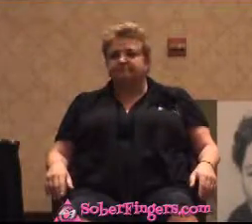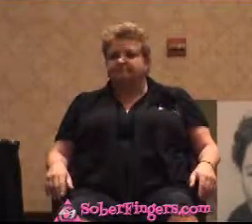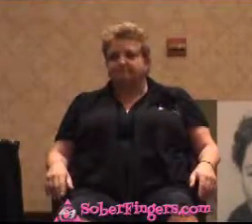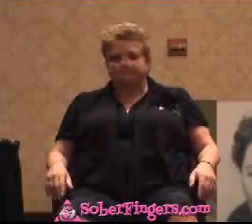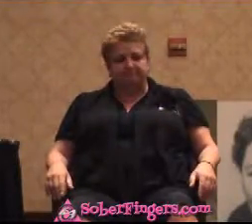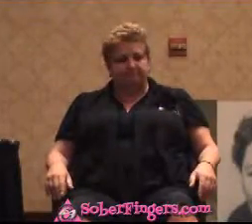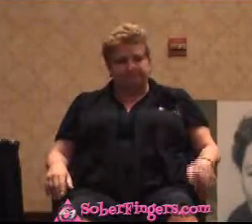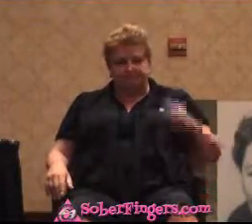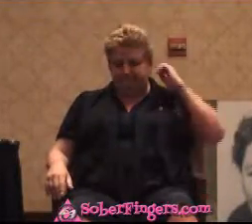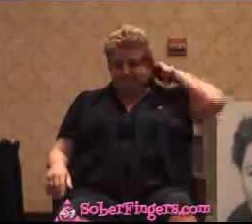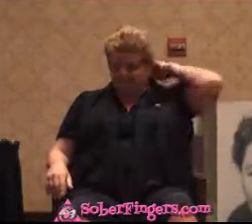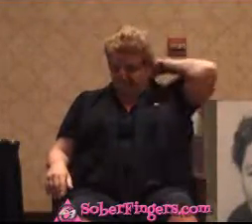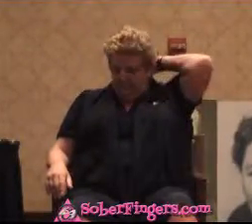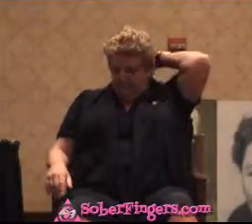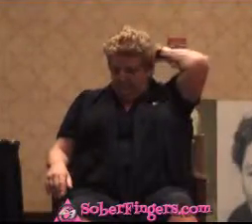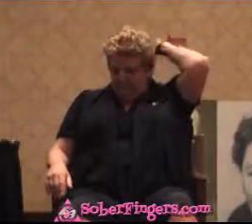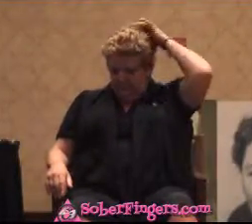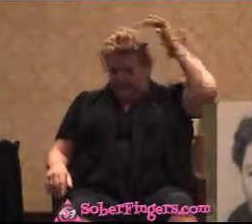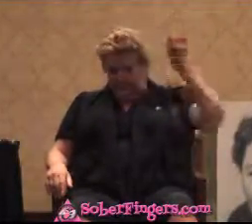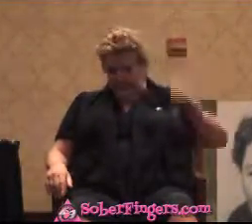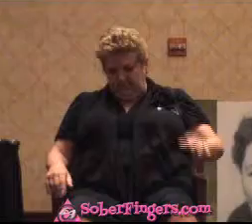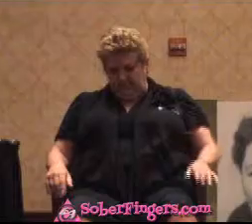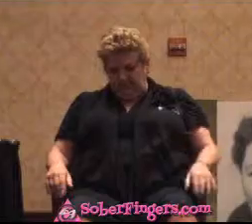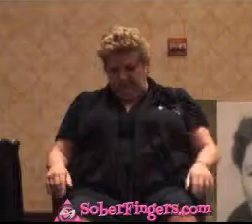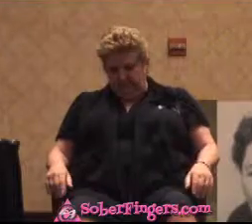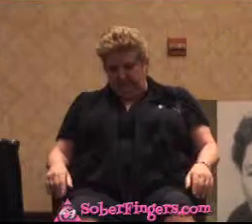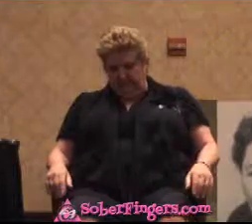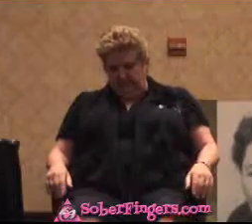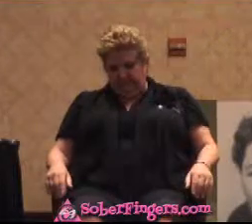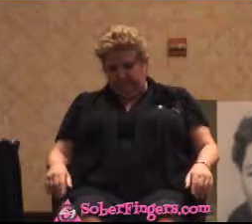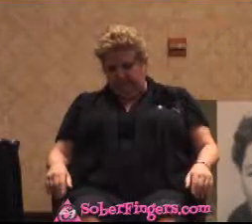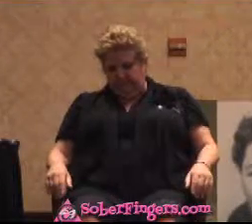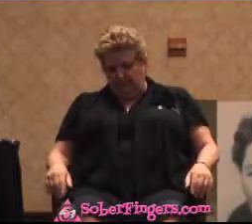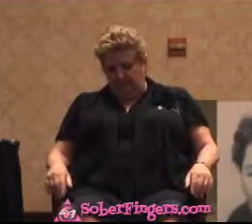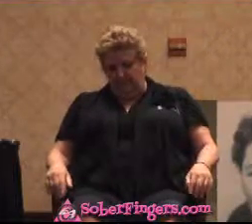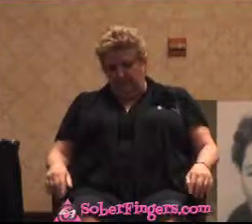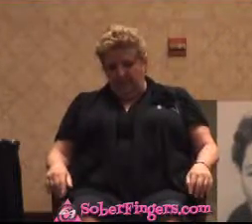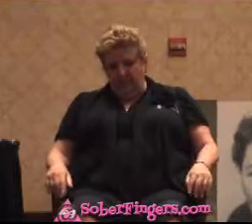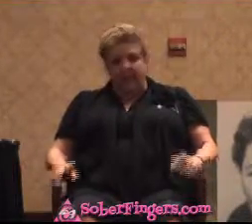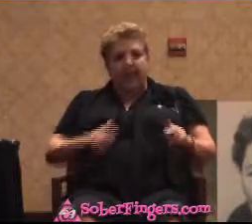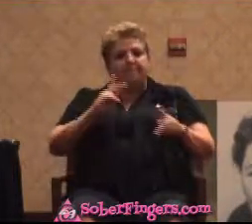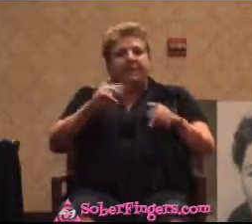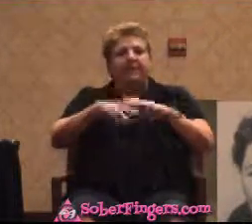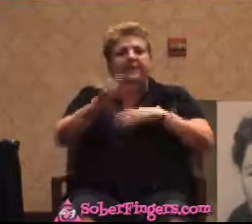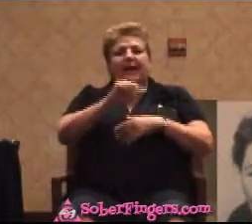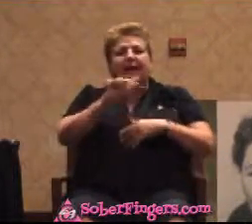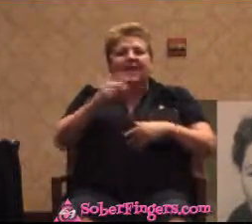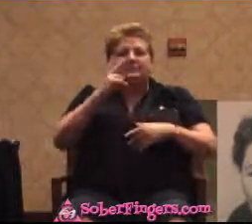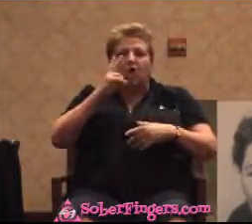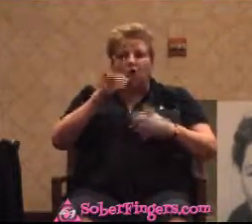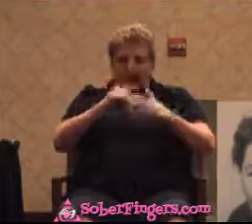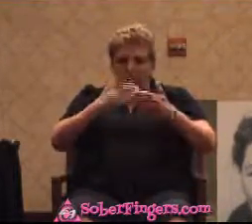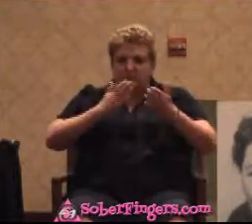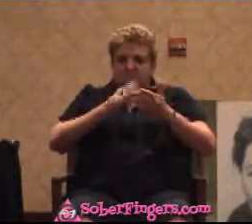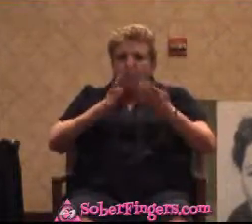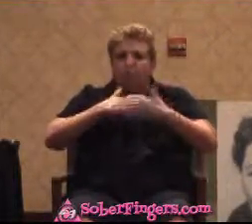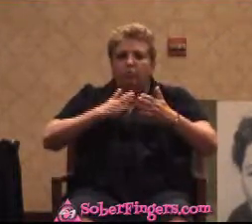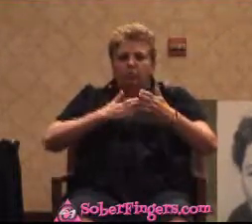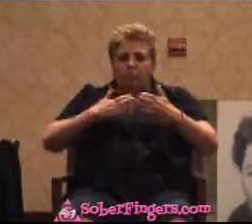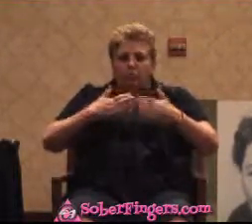premises. I wasn't leaving. And people, they saw my willingness. And they began to